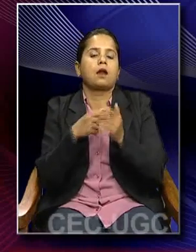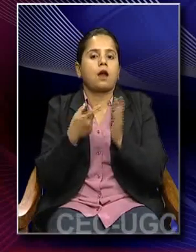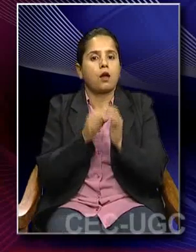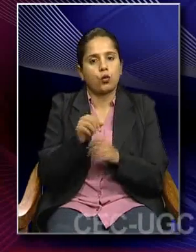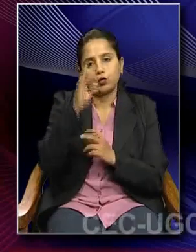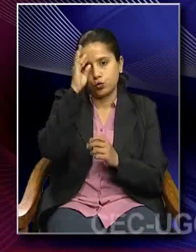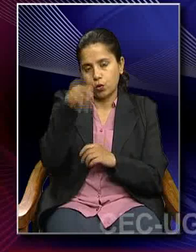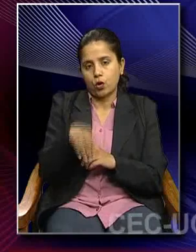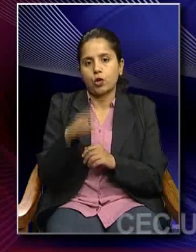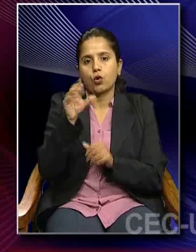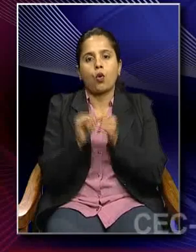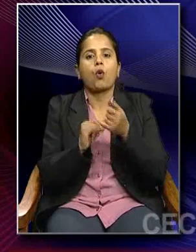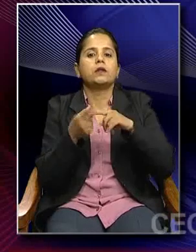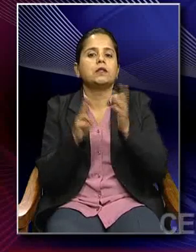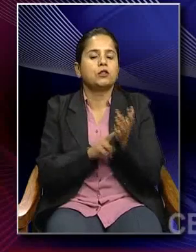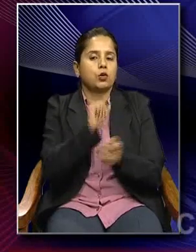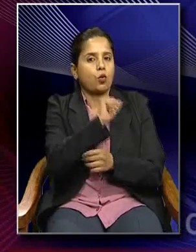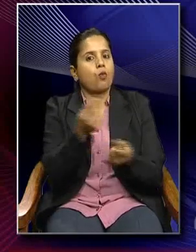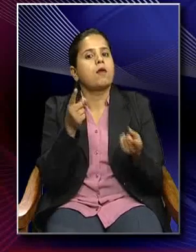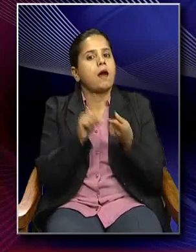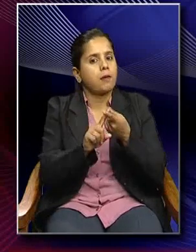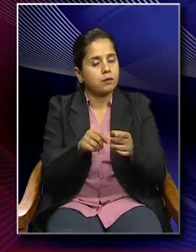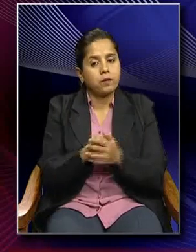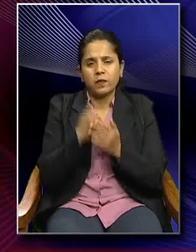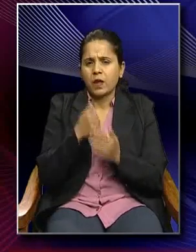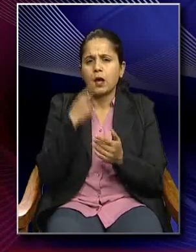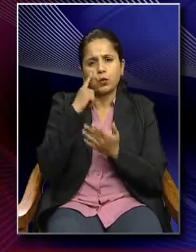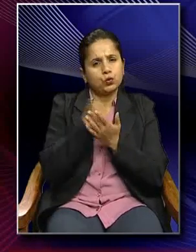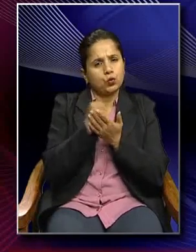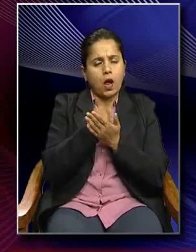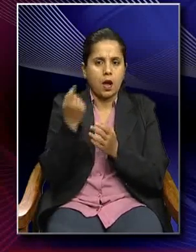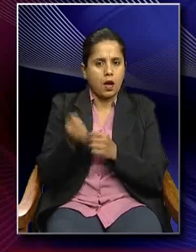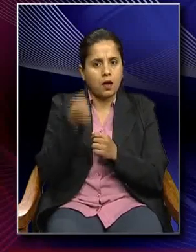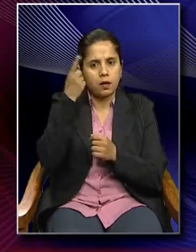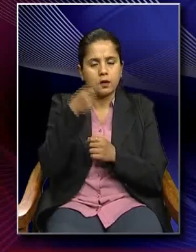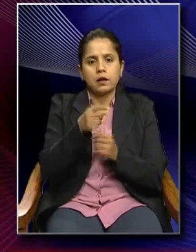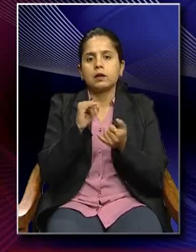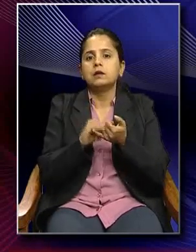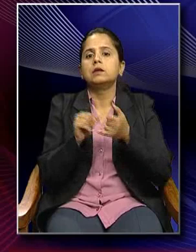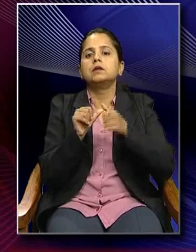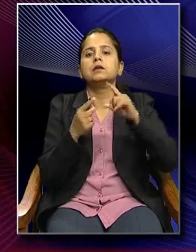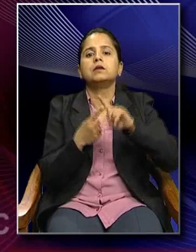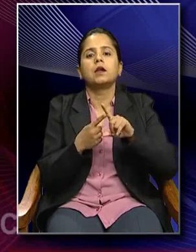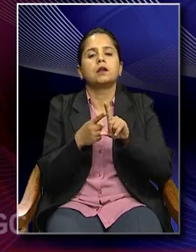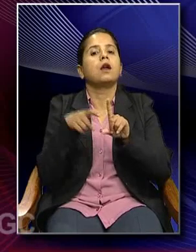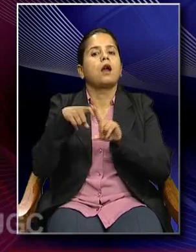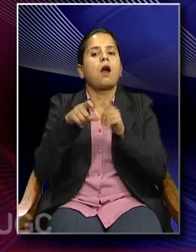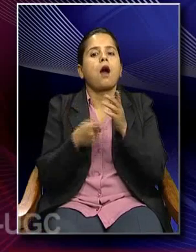of causation. Let us now try to understand what is Sāṅkhya.